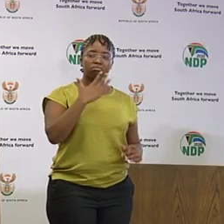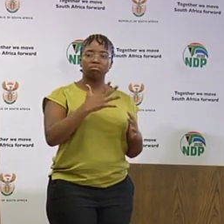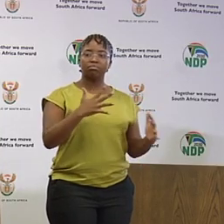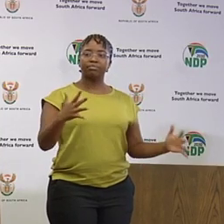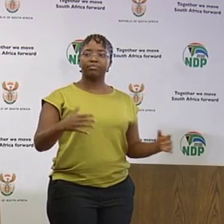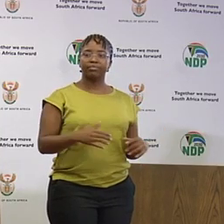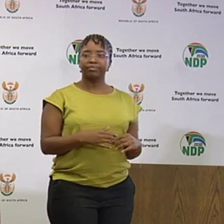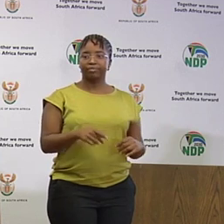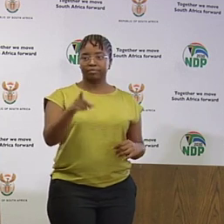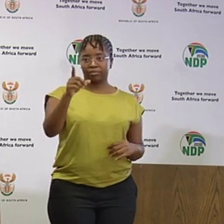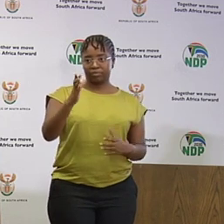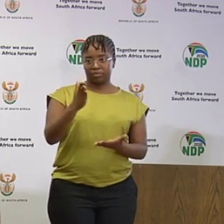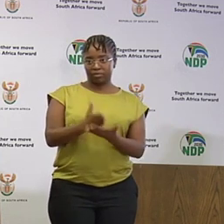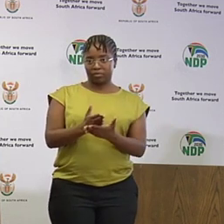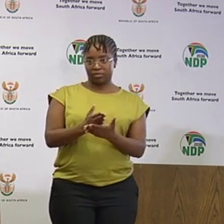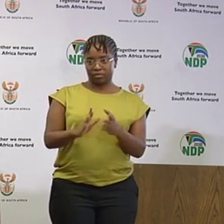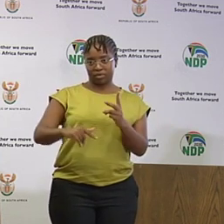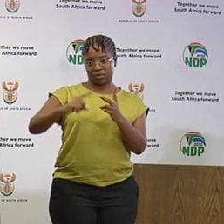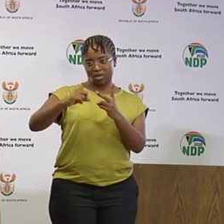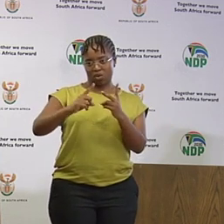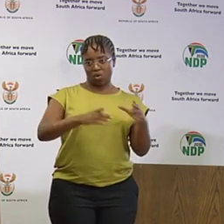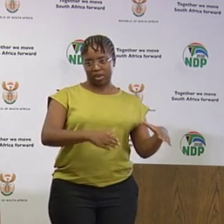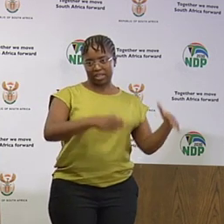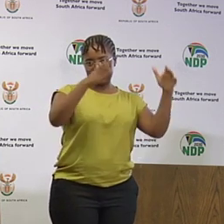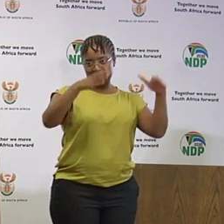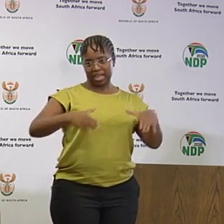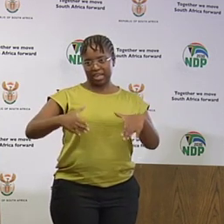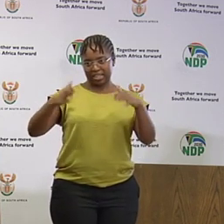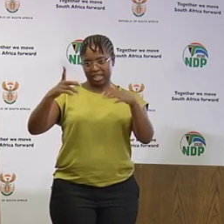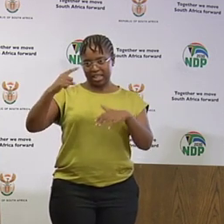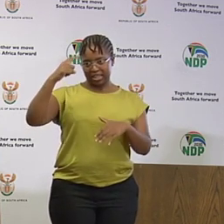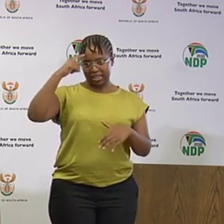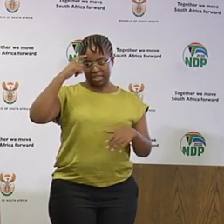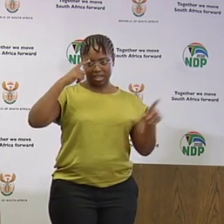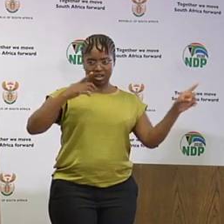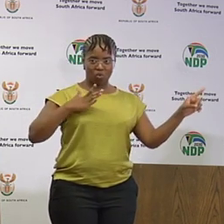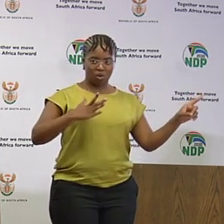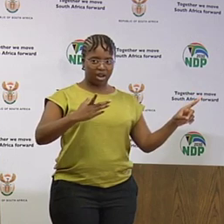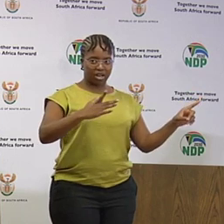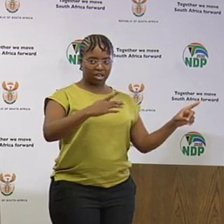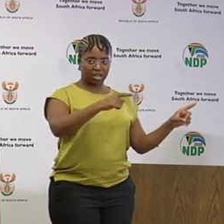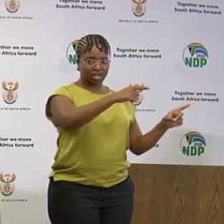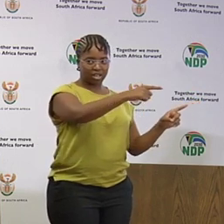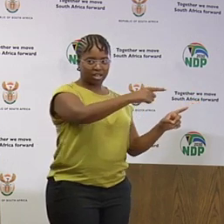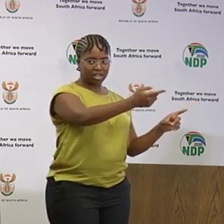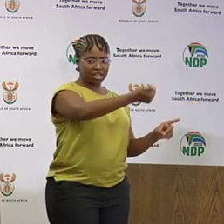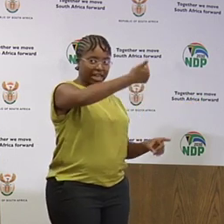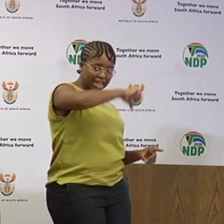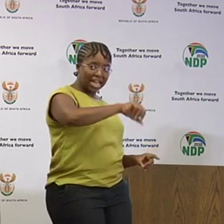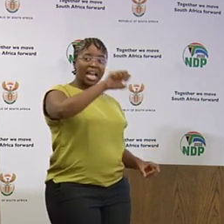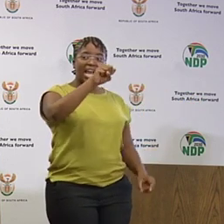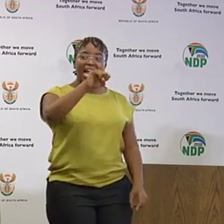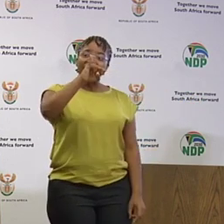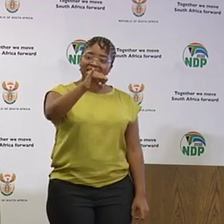I can assure you that your question on tanks, I think you wanted to direct it to Minister